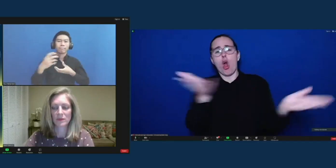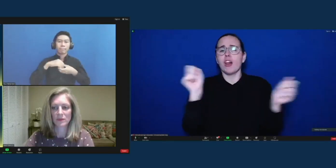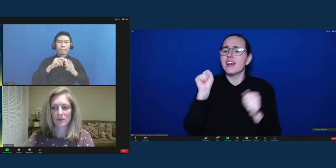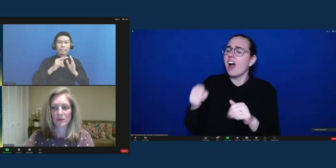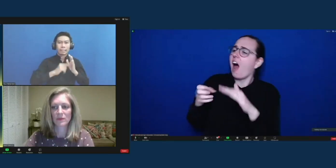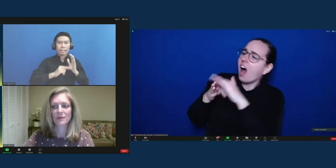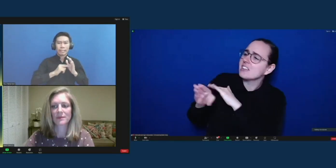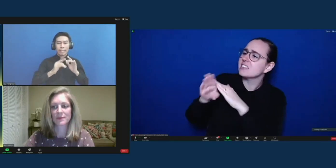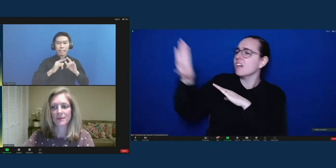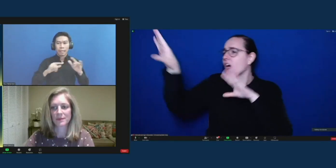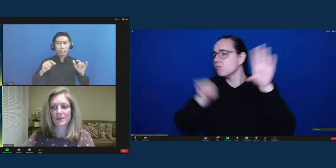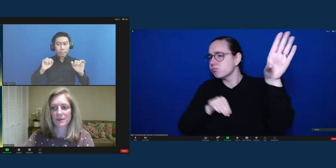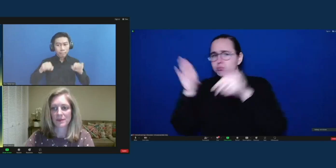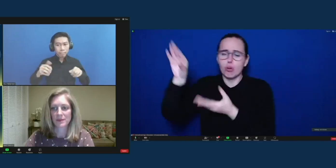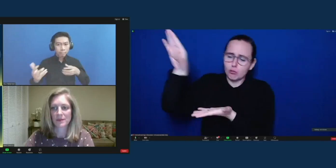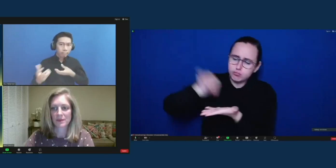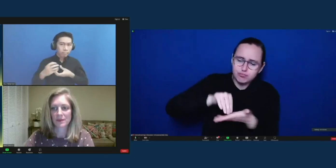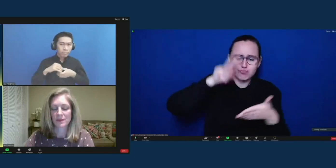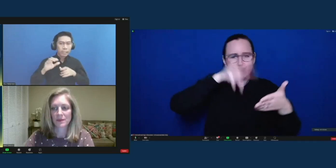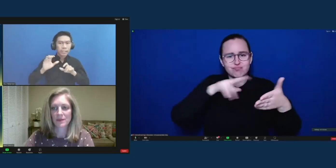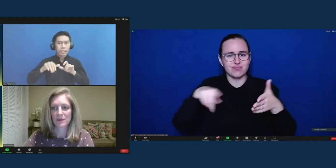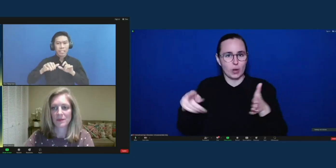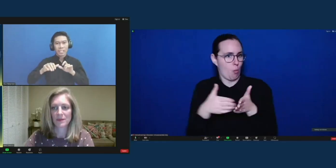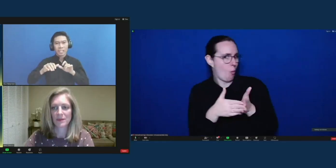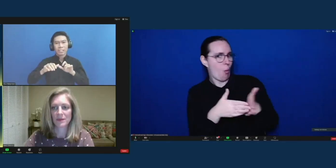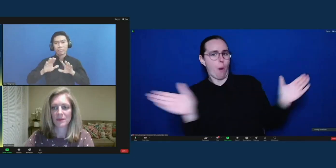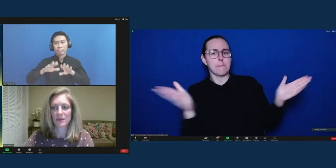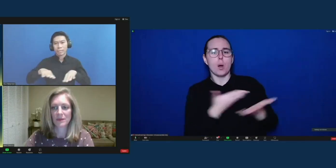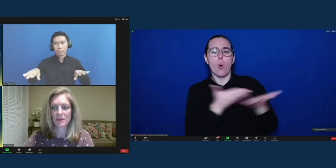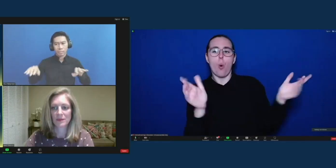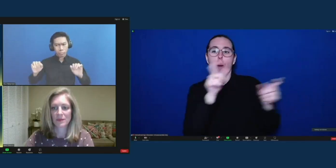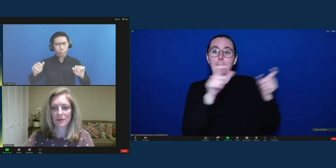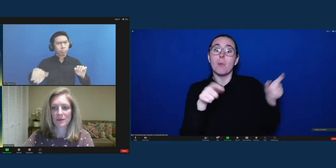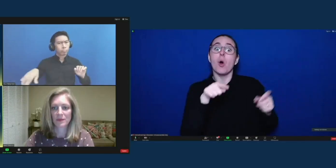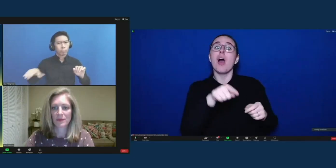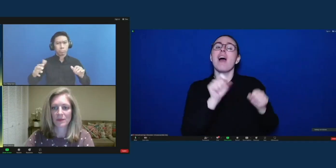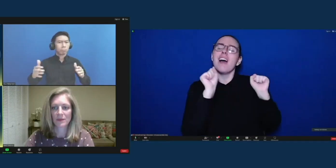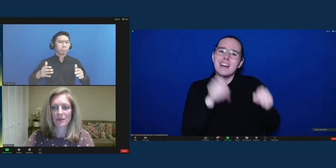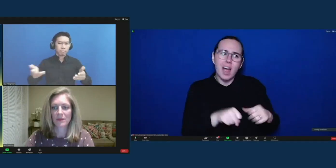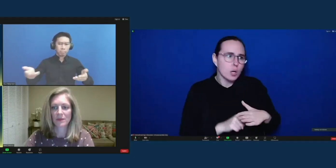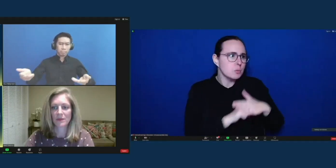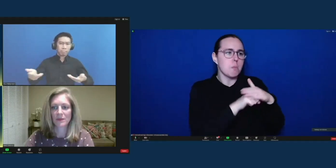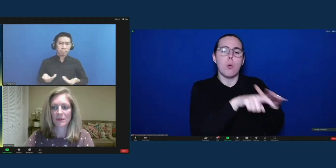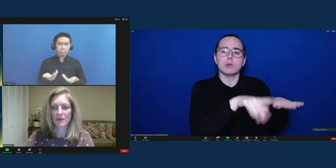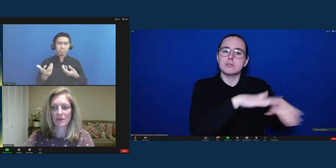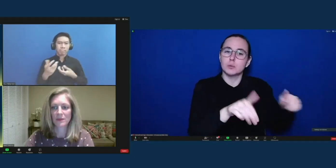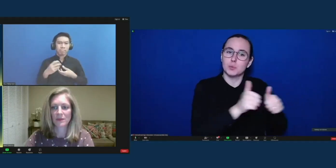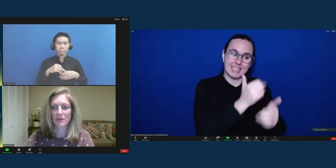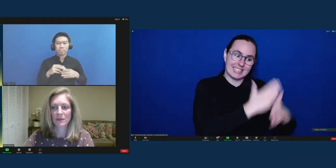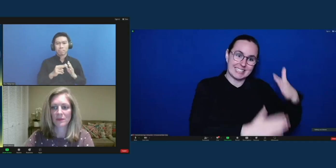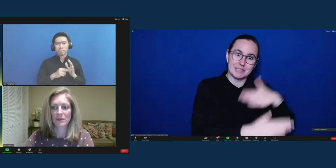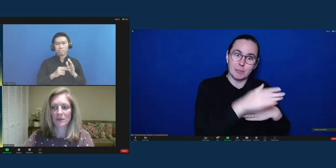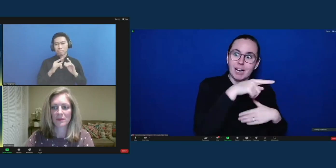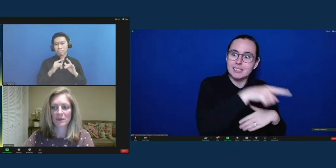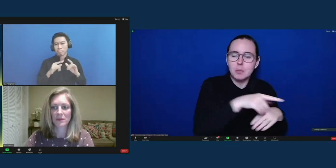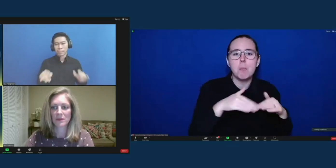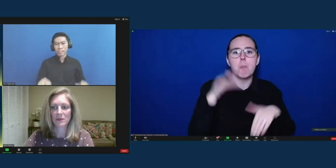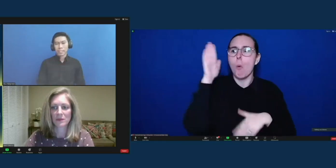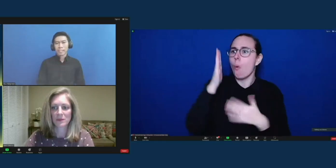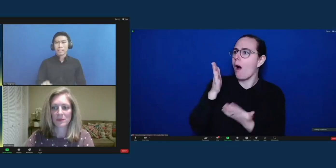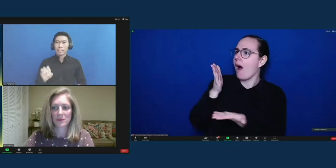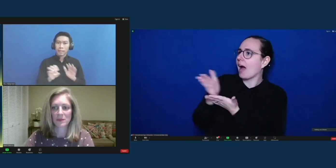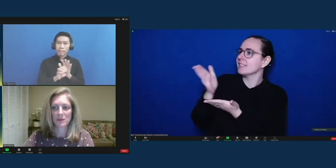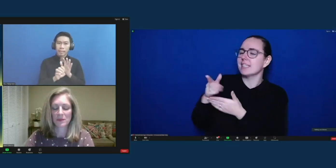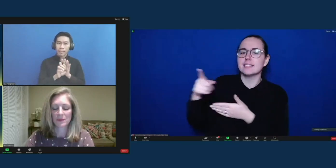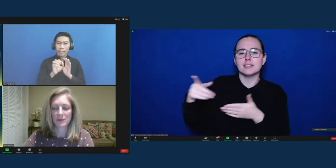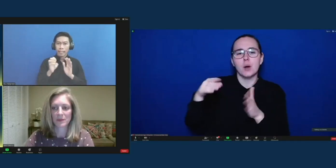with disabilities so that they can fully participate in our reading camps. EdTech, such as born